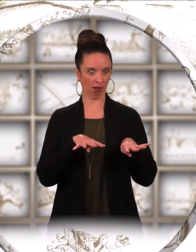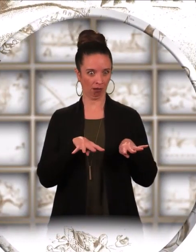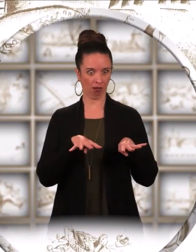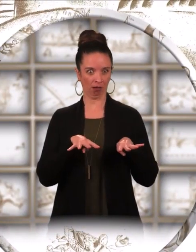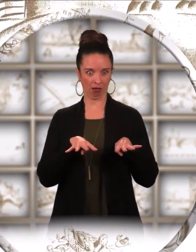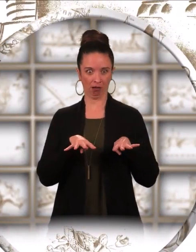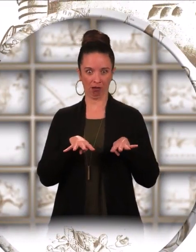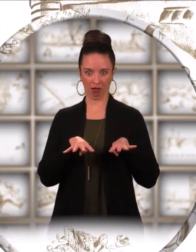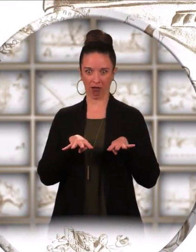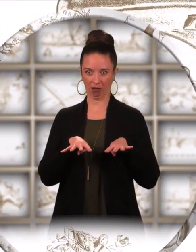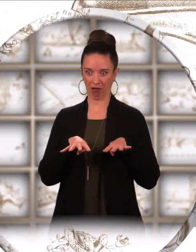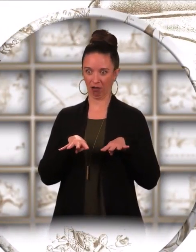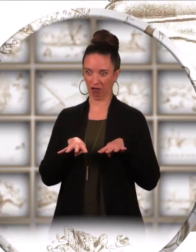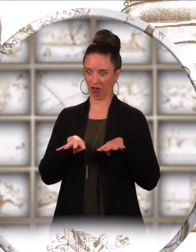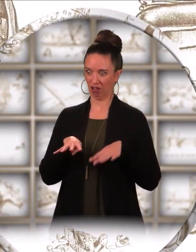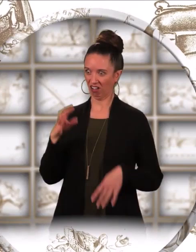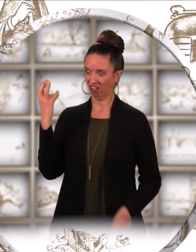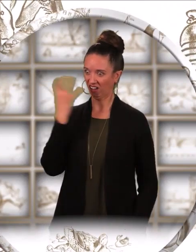Everyone stared.